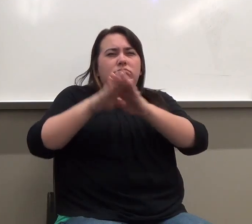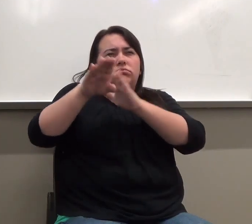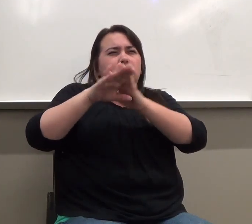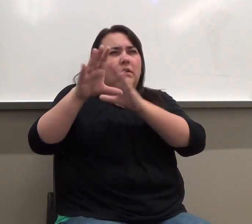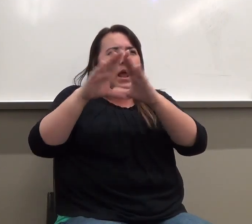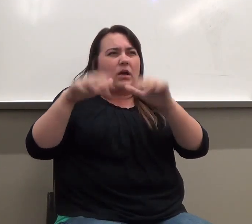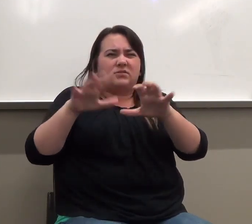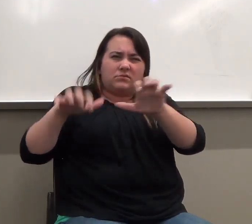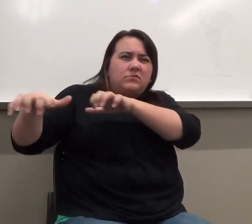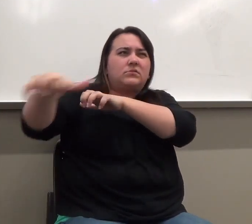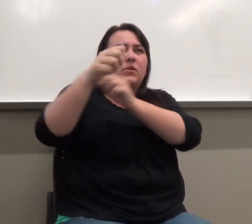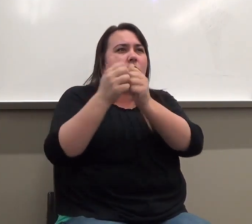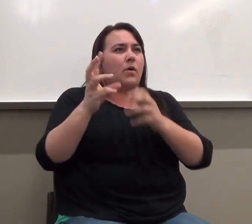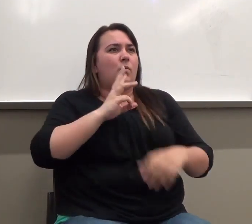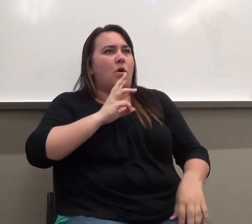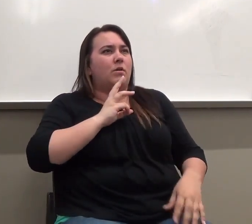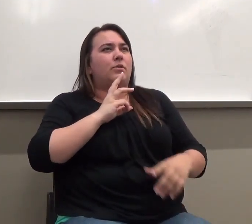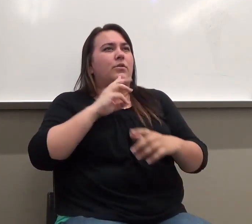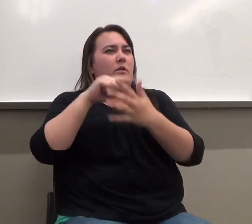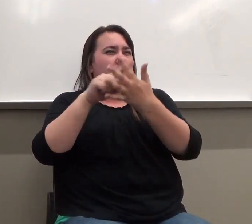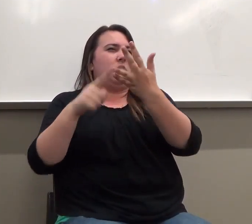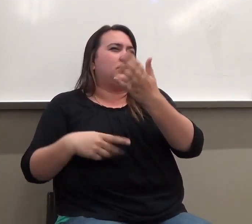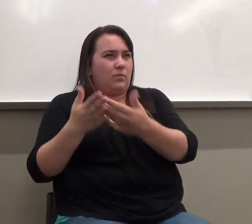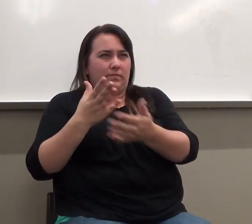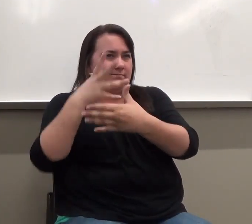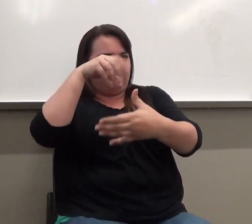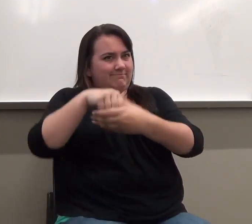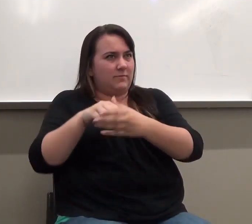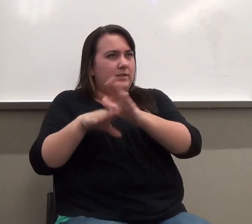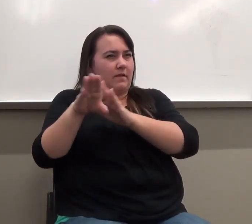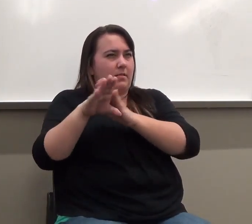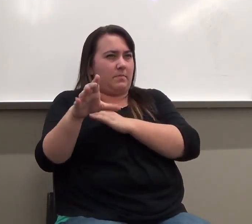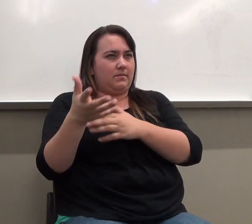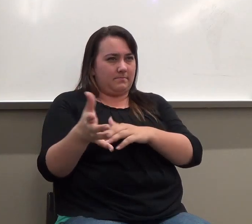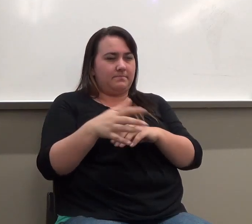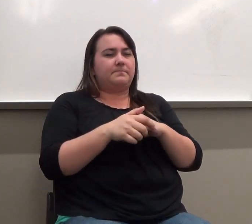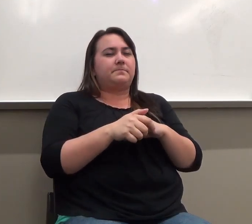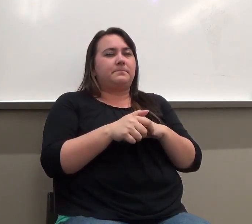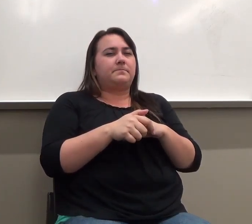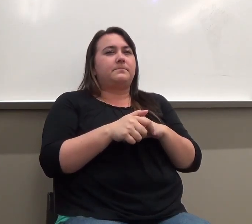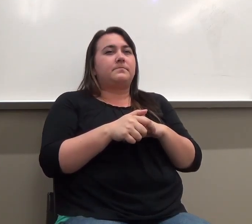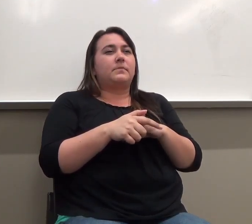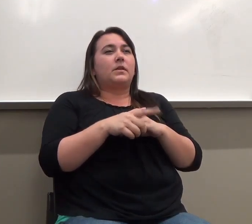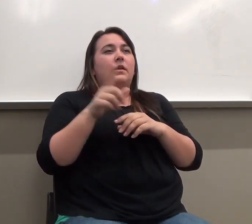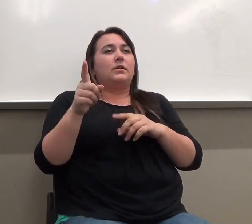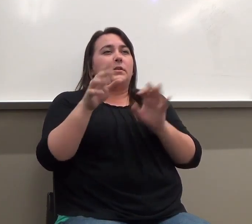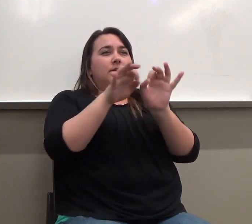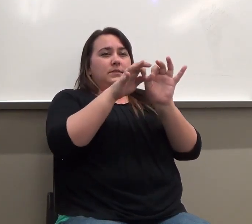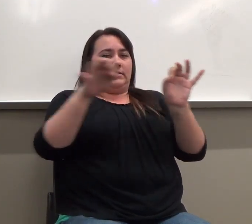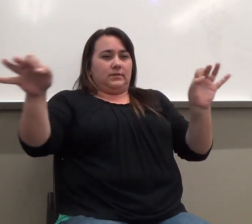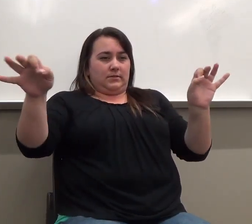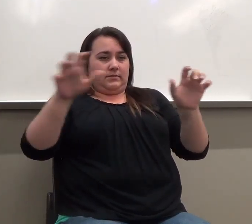without having any water, you know, all that kind of good stuff that they're arguing about. Okay, and you come to this sentence, and I haven't